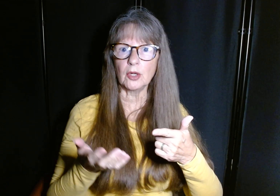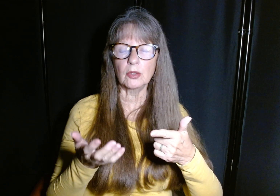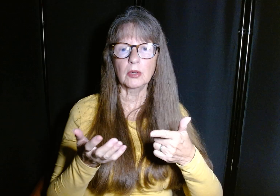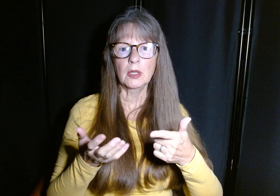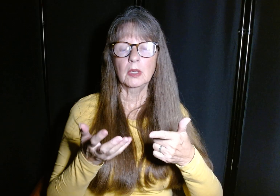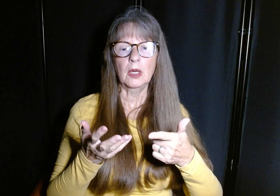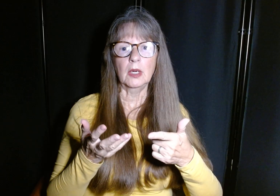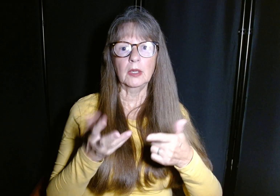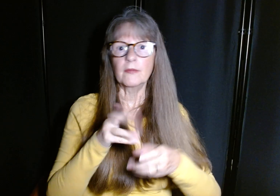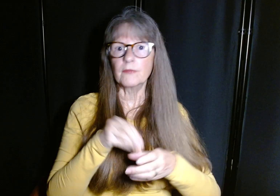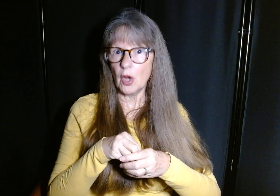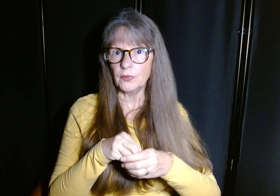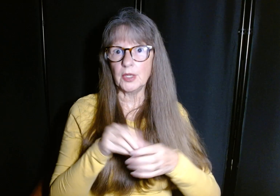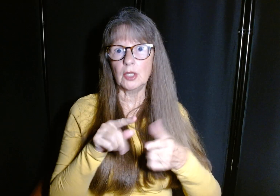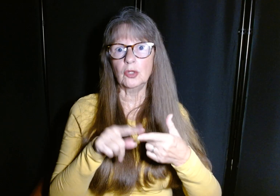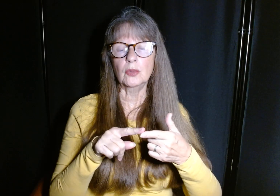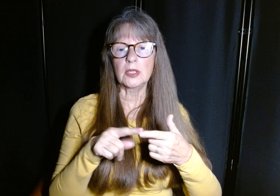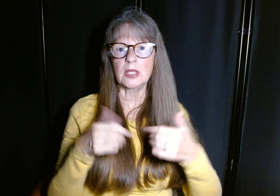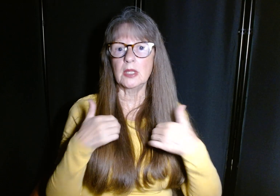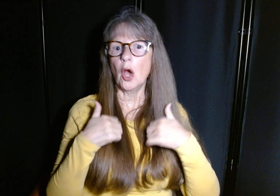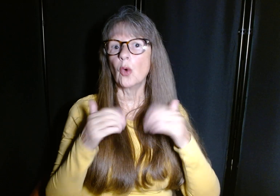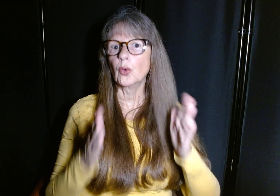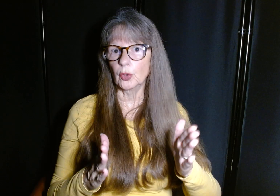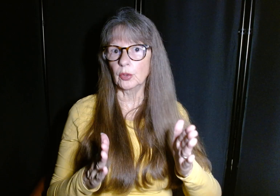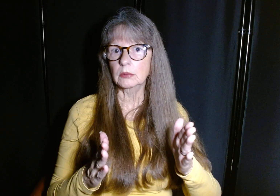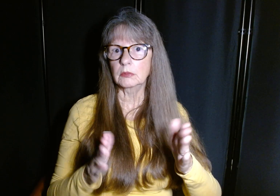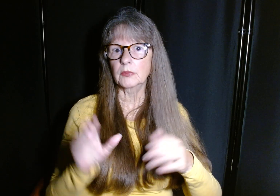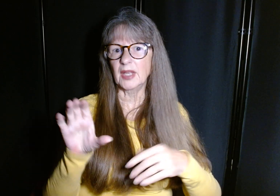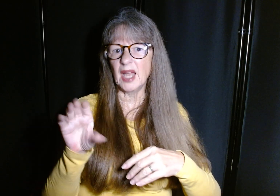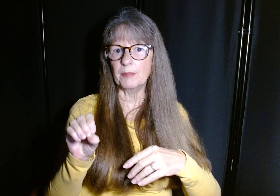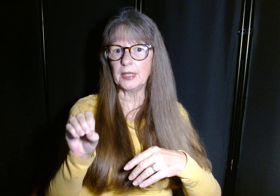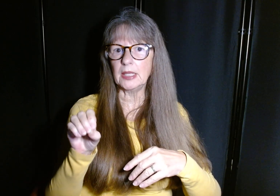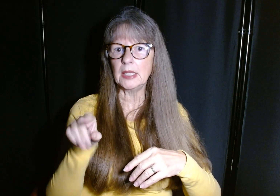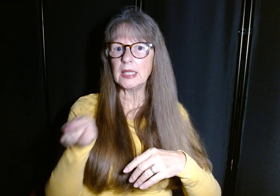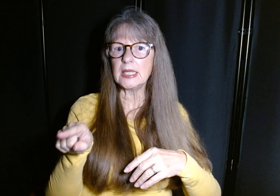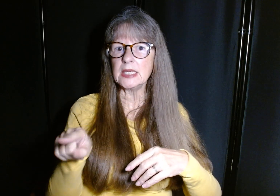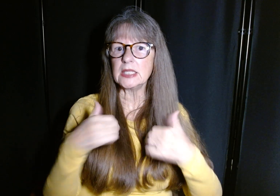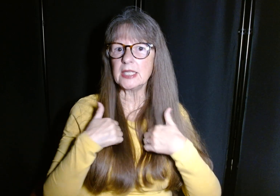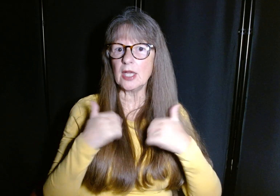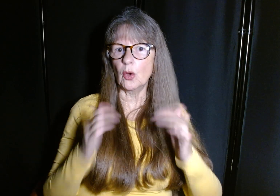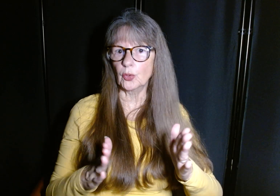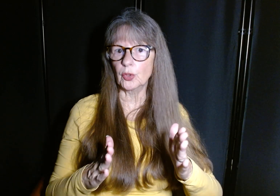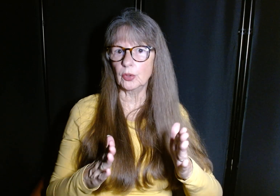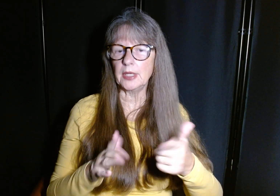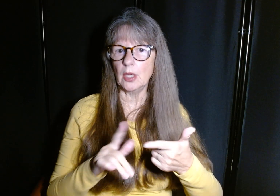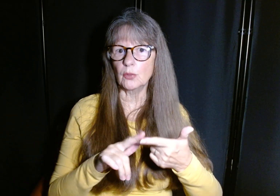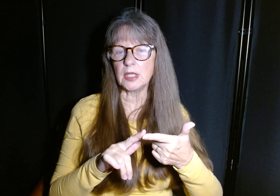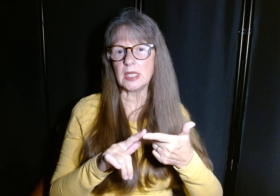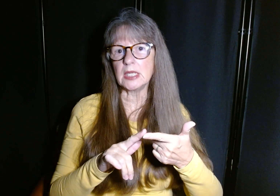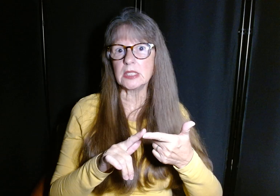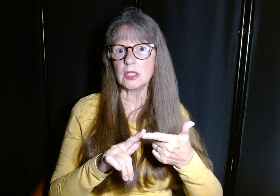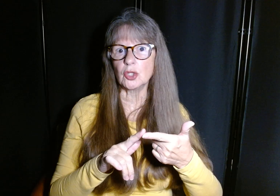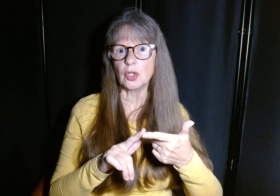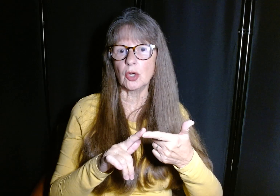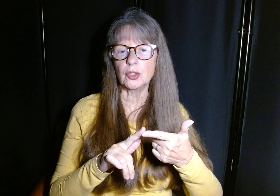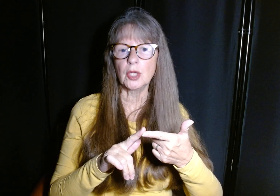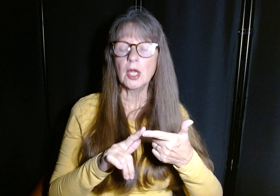they're involved in it. You could say the owner, the company, he's the owner, he owns it, he's in charge. You